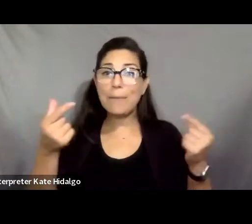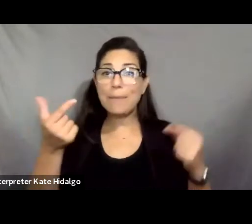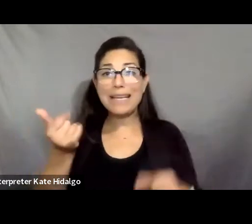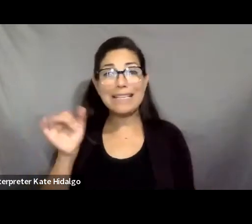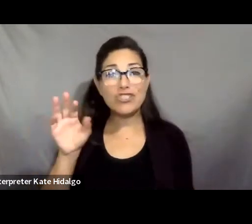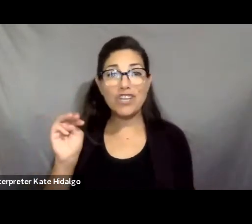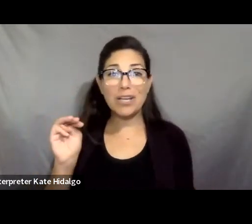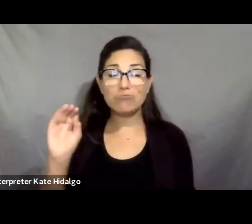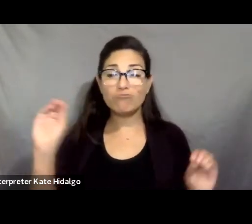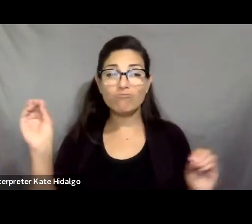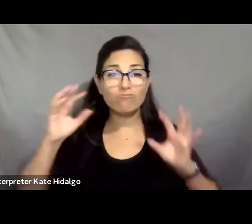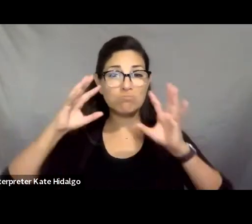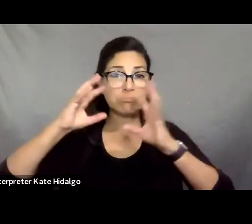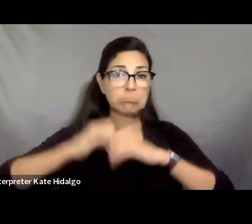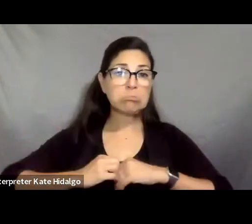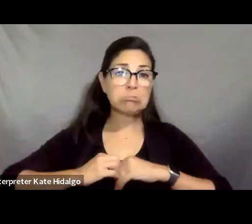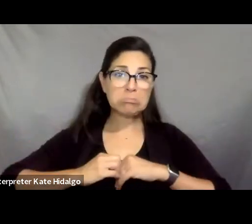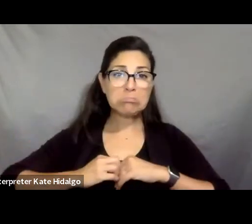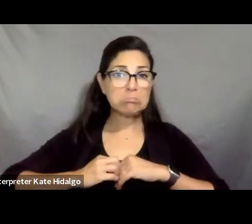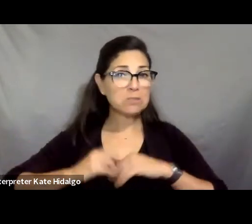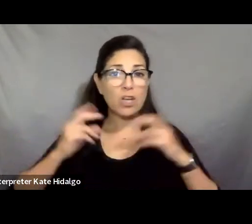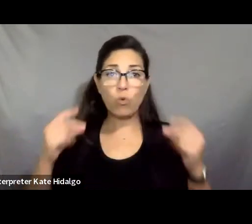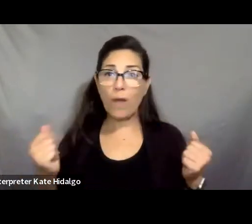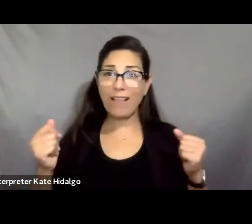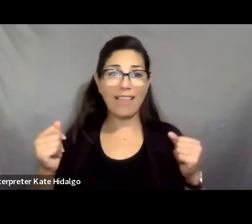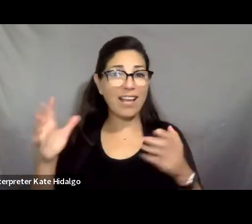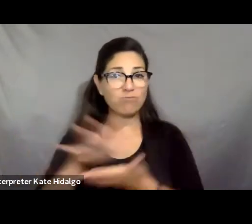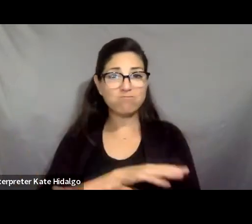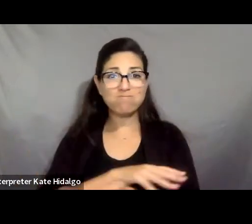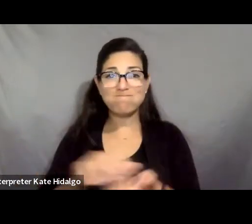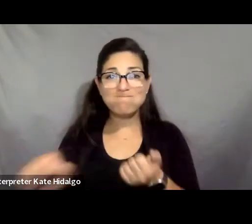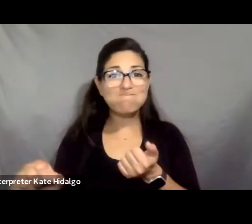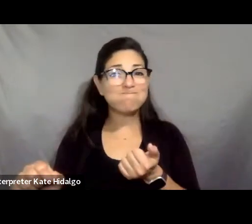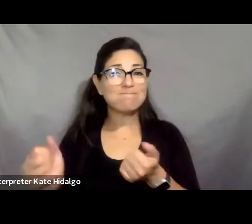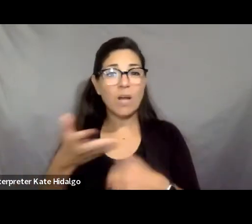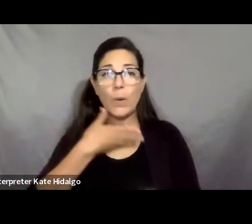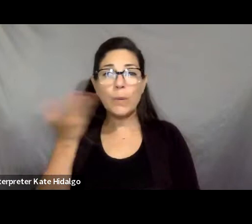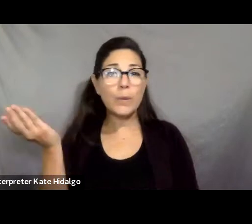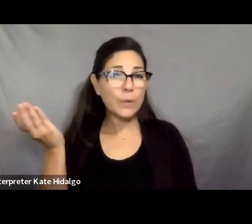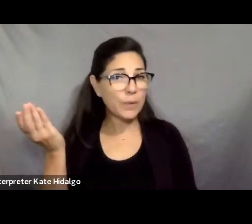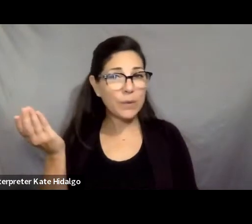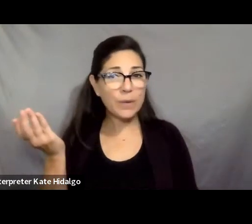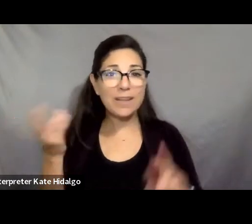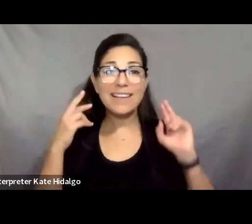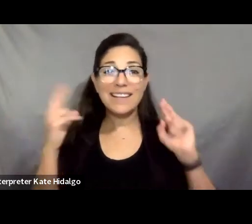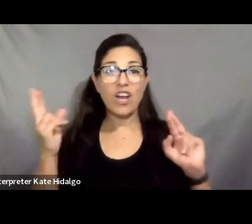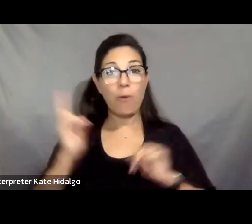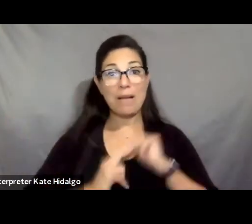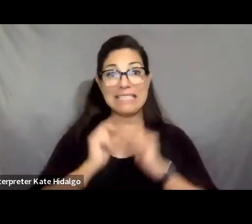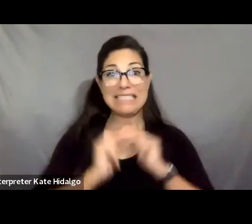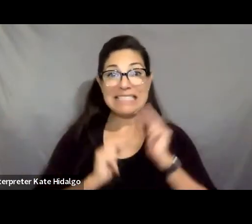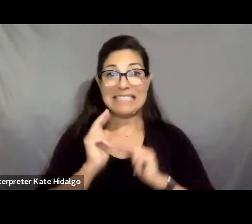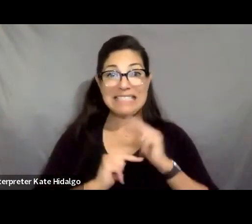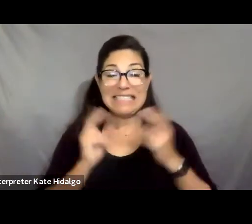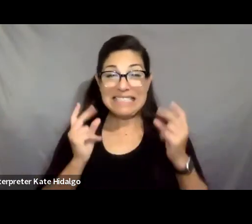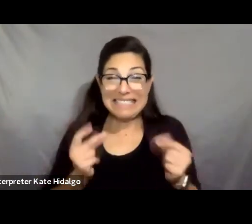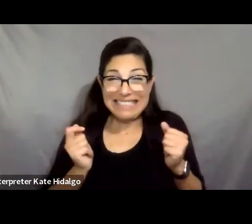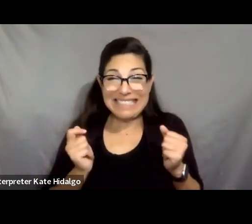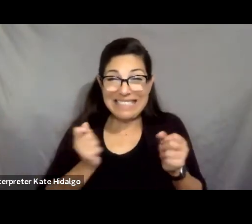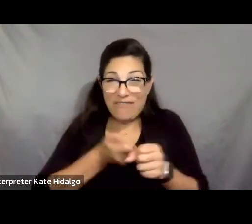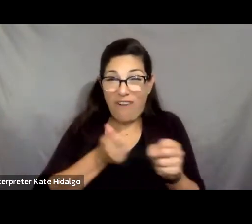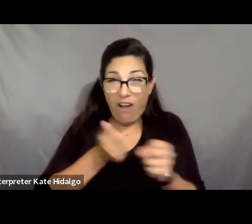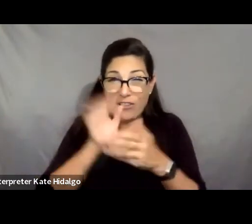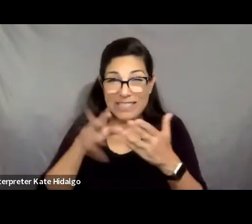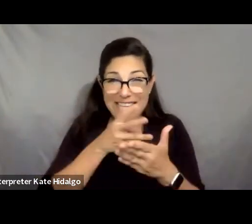we have some videos of it going down. It went down very, very quickly. And we hope that construction will be on schedule for us